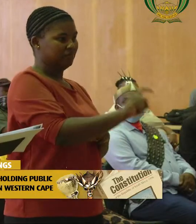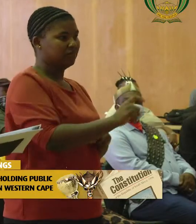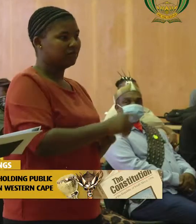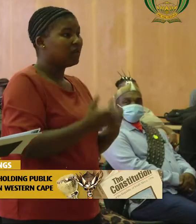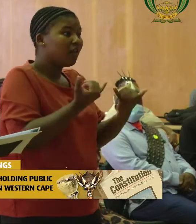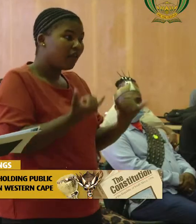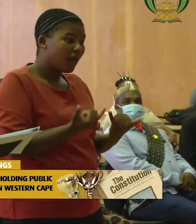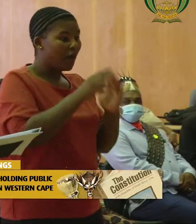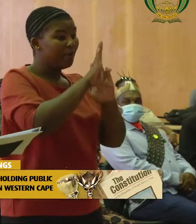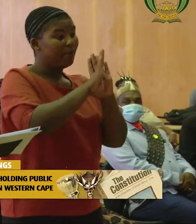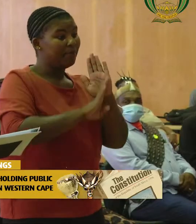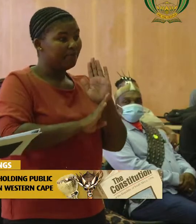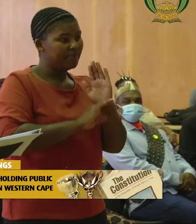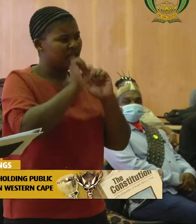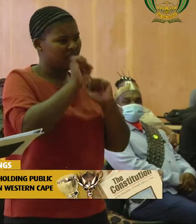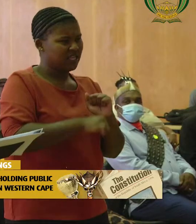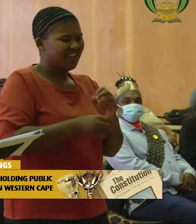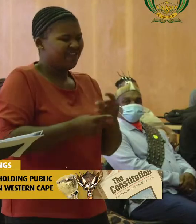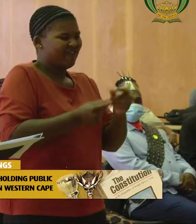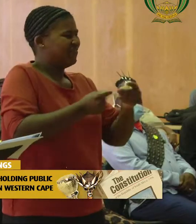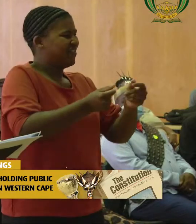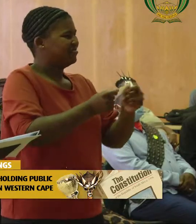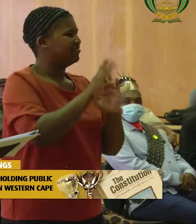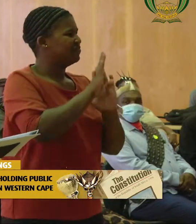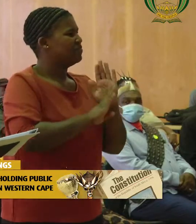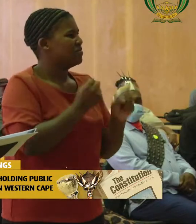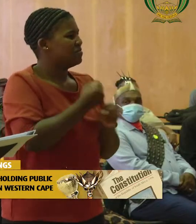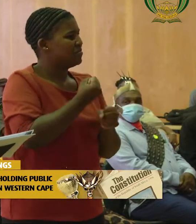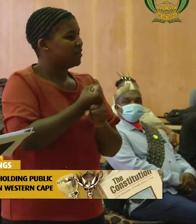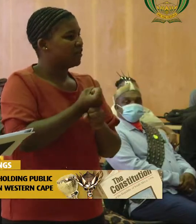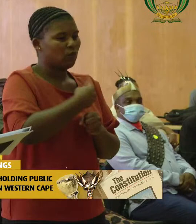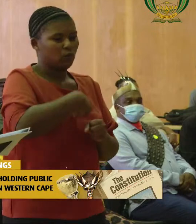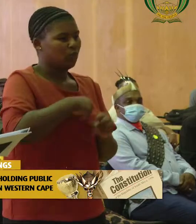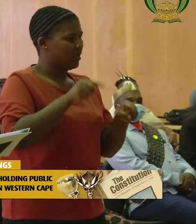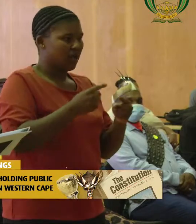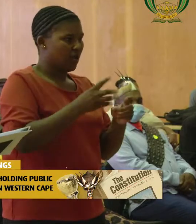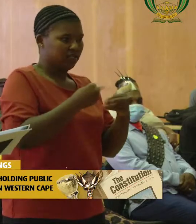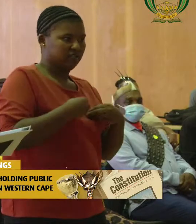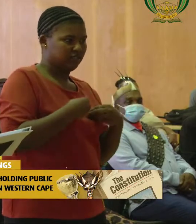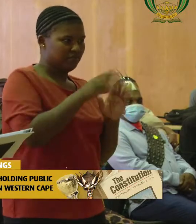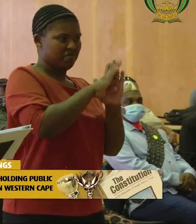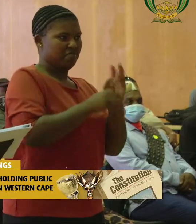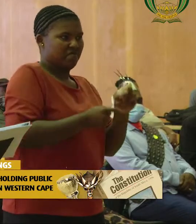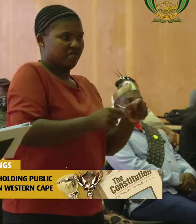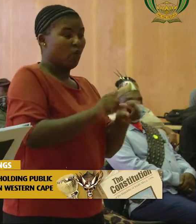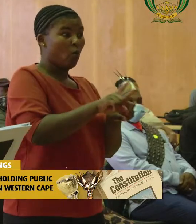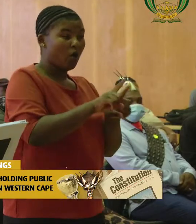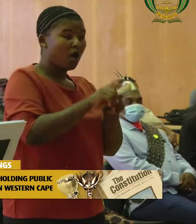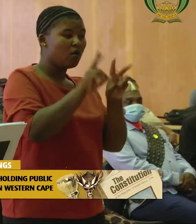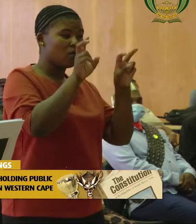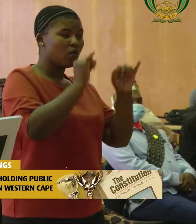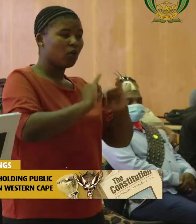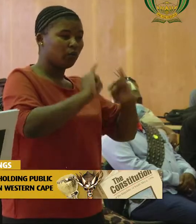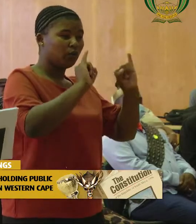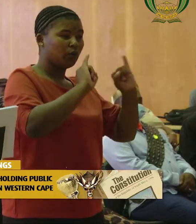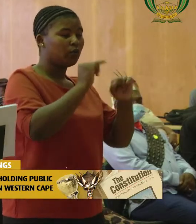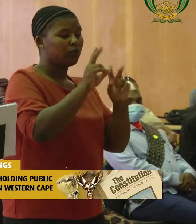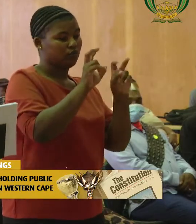the bill, it's a rush situation. And it cannot be like that because this is a crucial subject that we are dealing with.